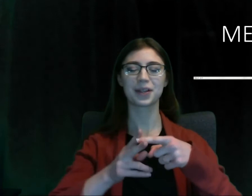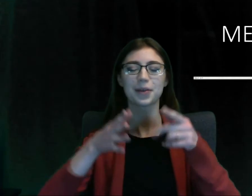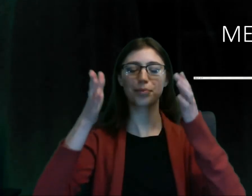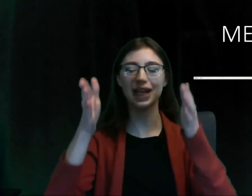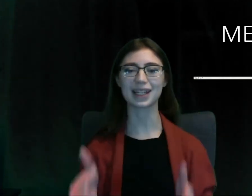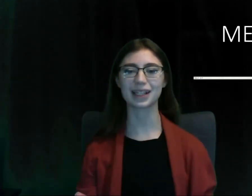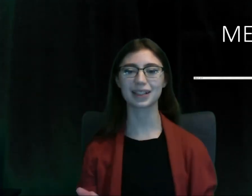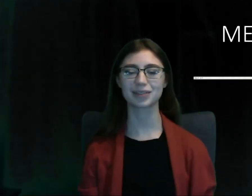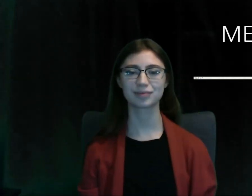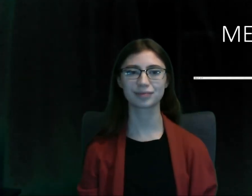Mechanic.